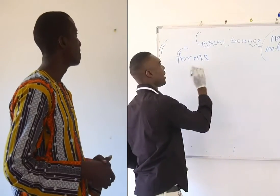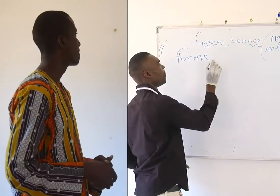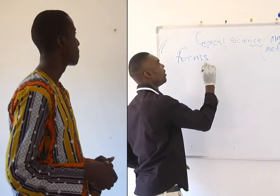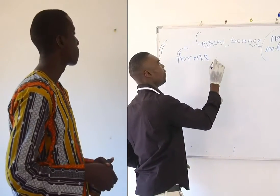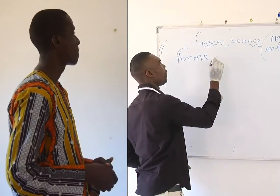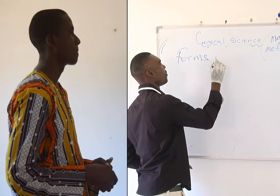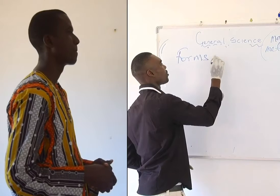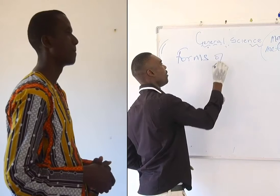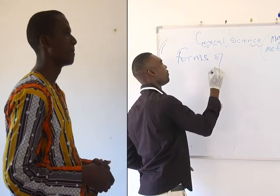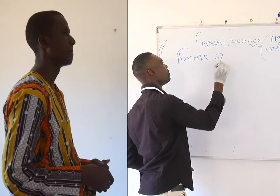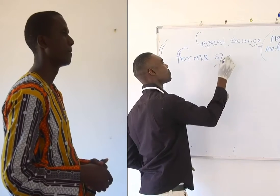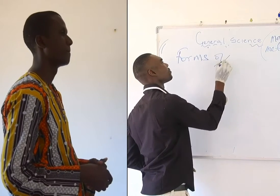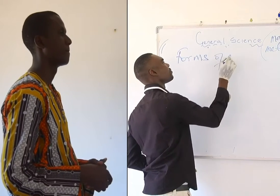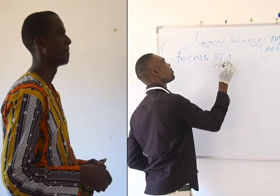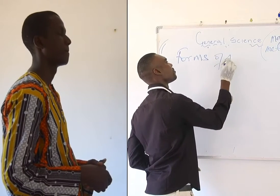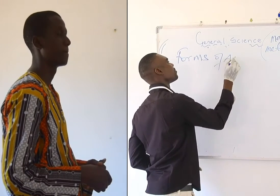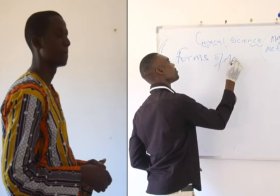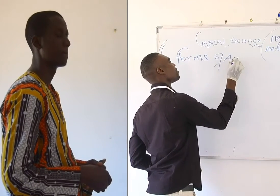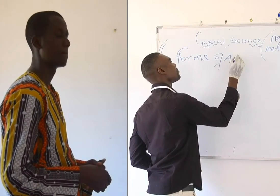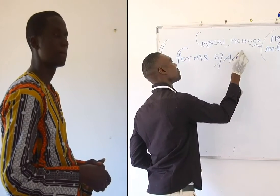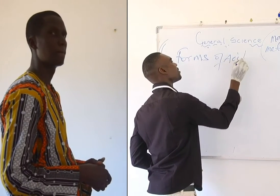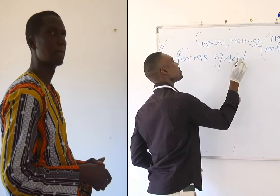against time. Forms of